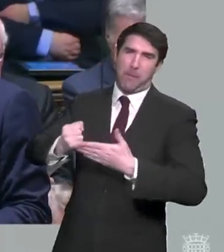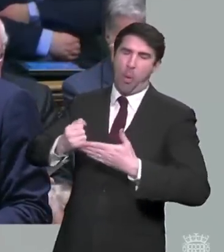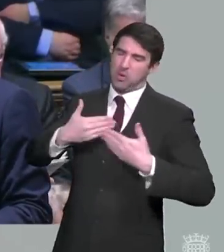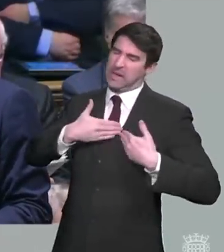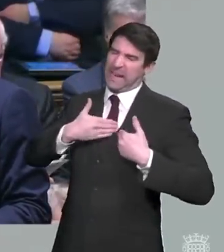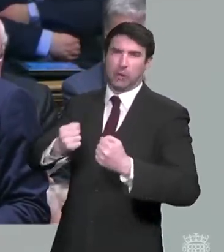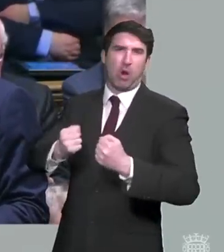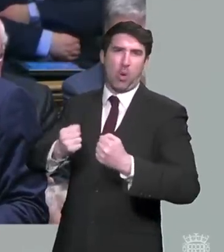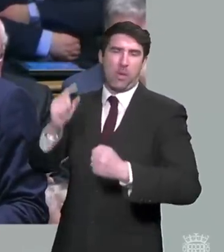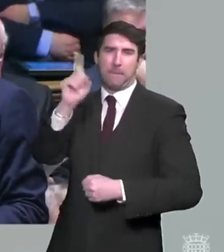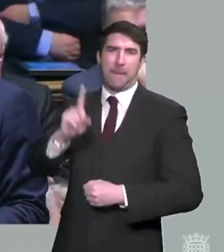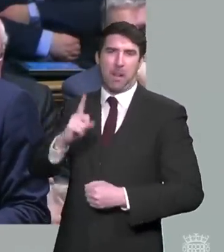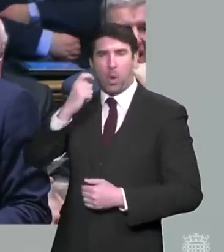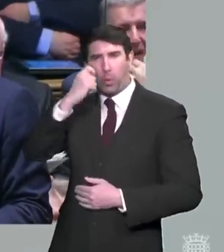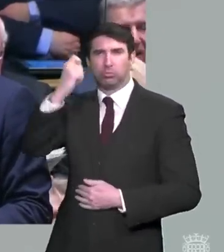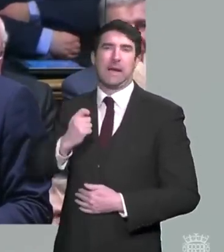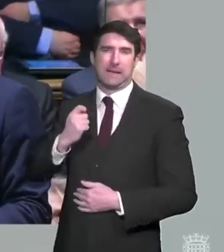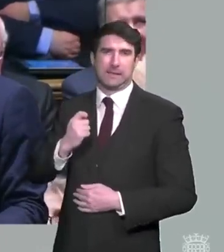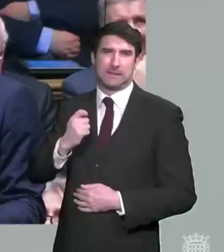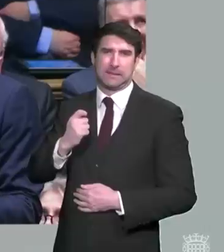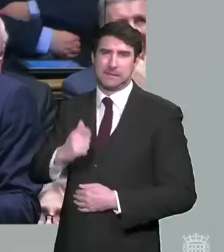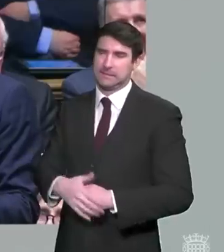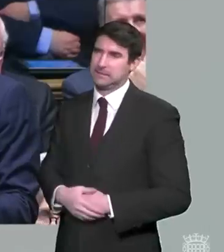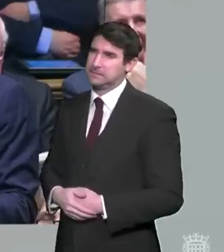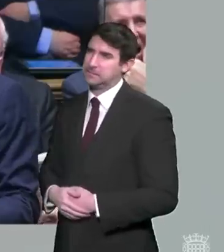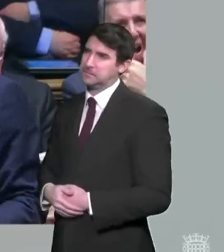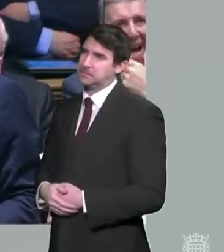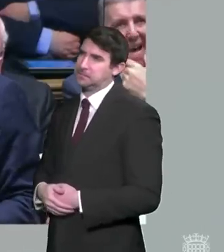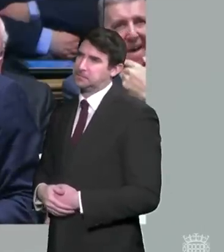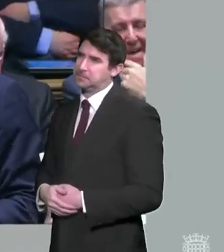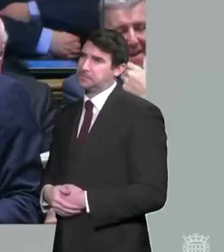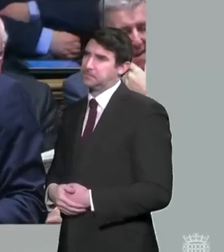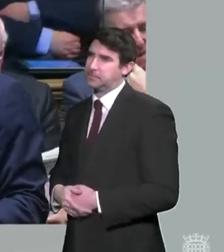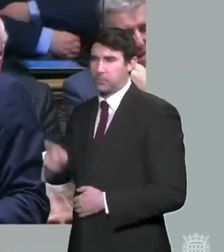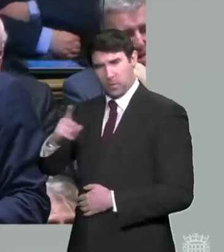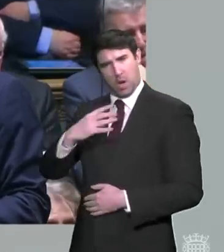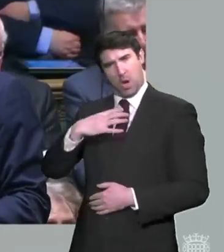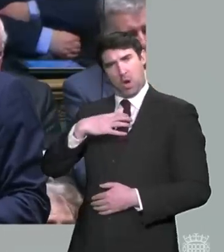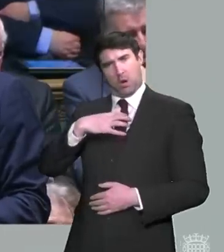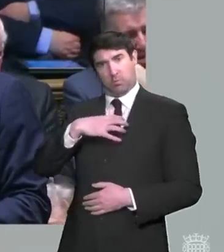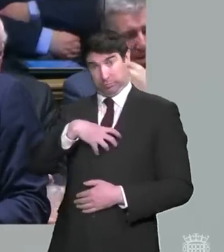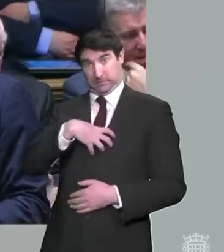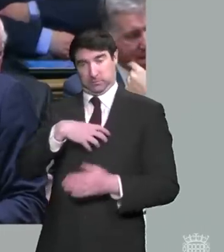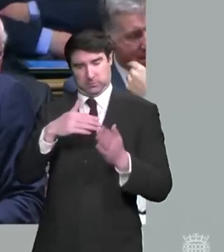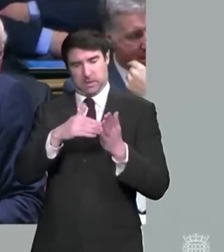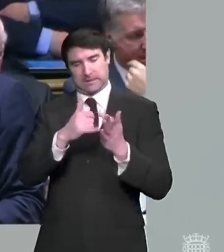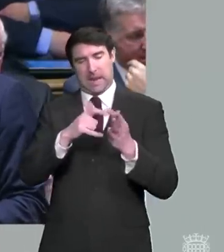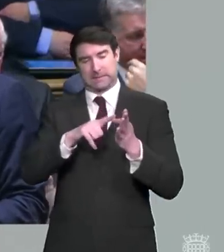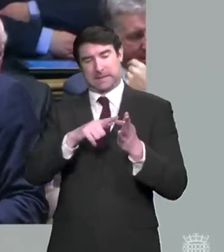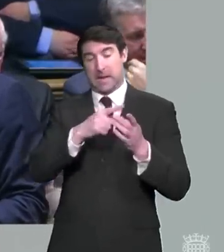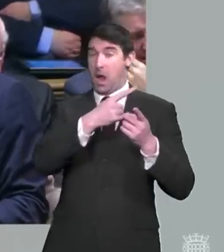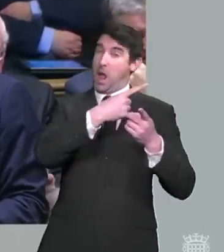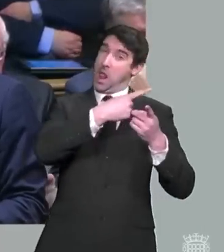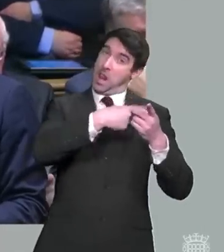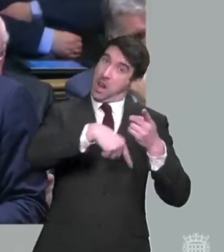Ukraine. Mr. Speaker, when President Zelensky addressed this House last year, he asked that we treat